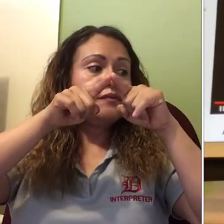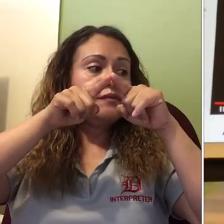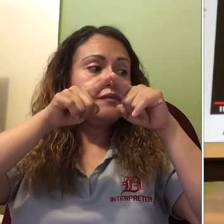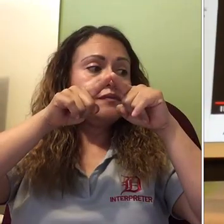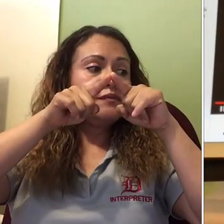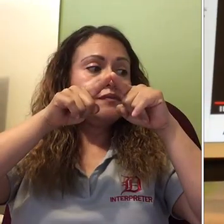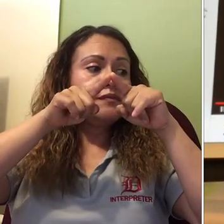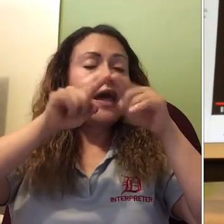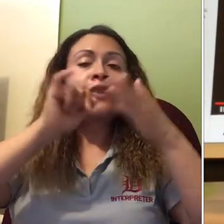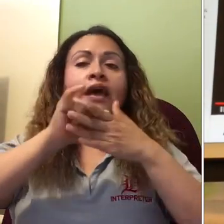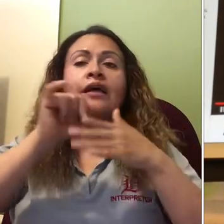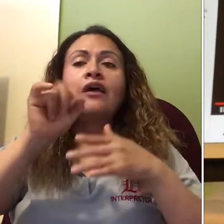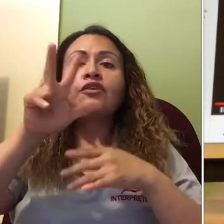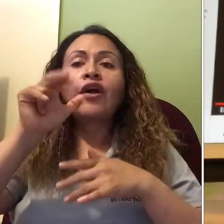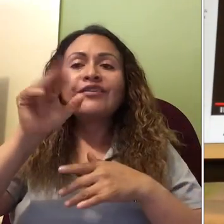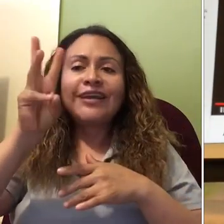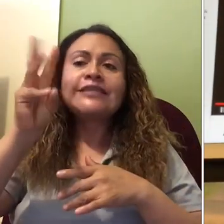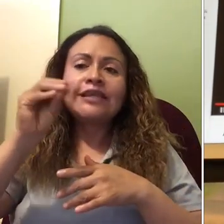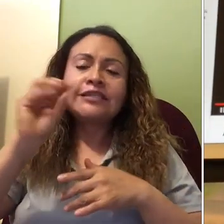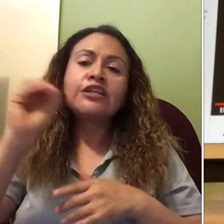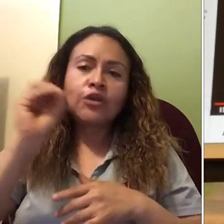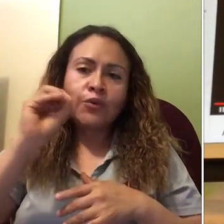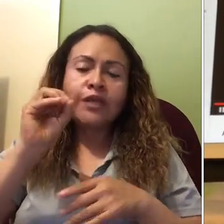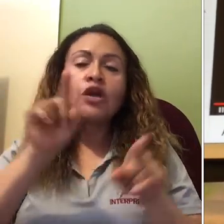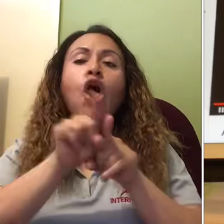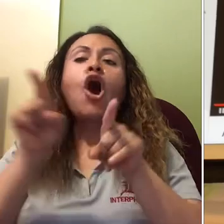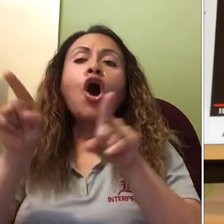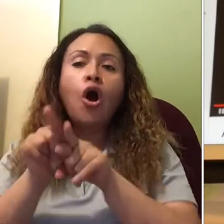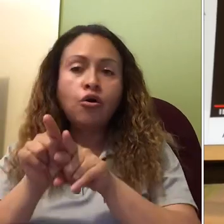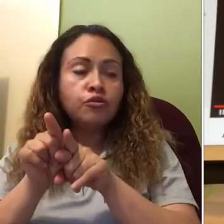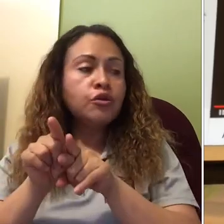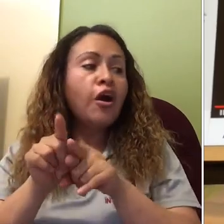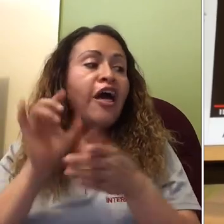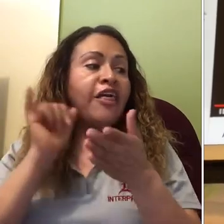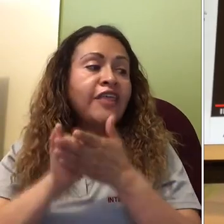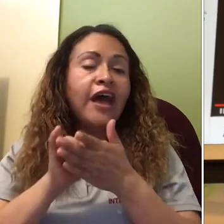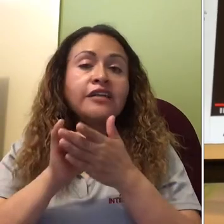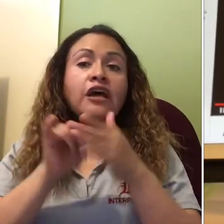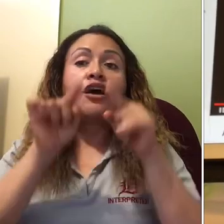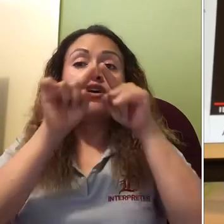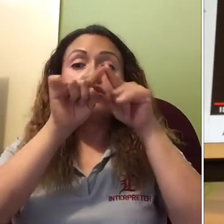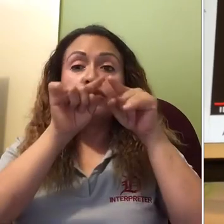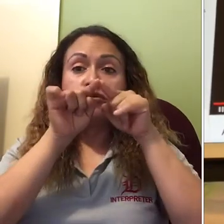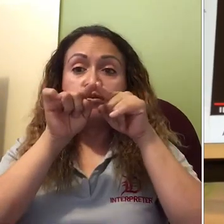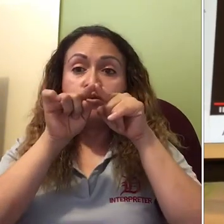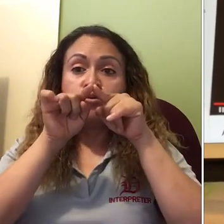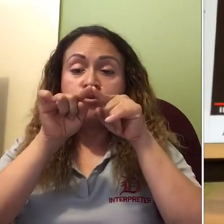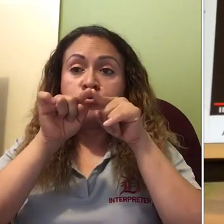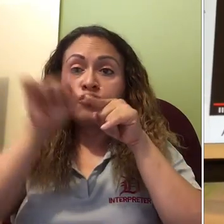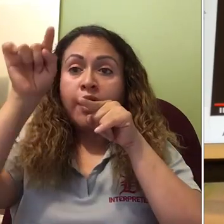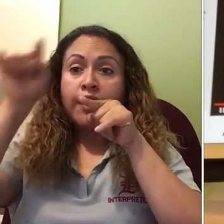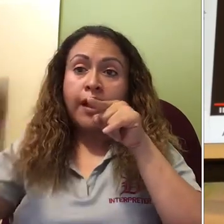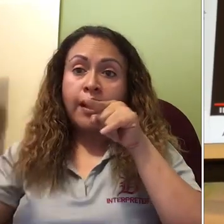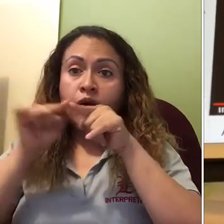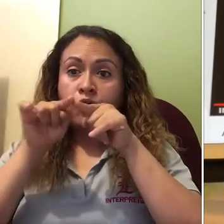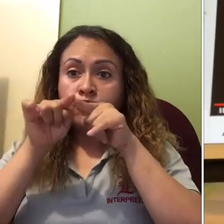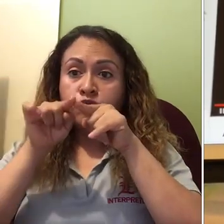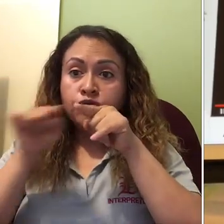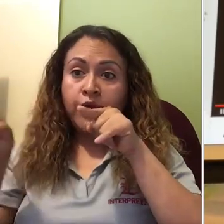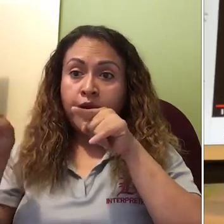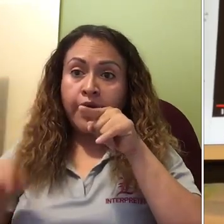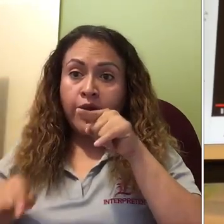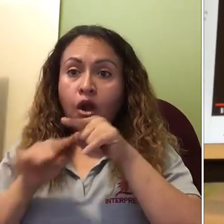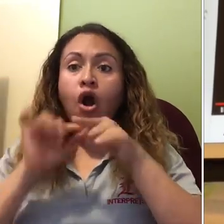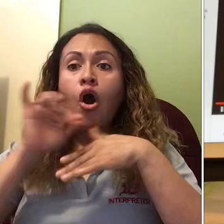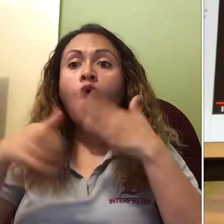that, we've gone 360 degrees. And we know that these triangles are all going to be